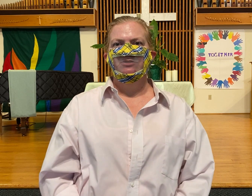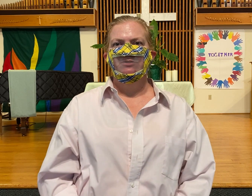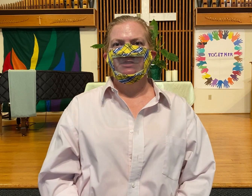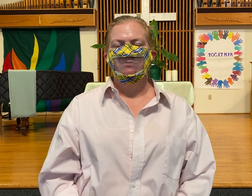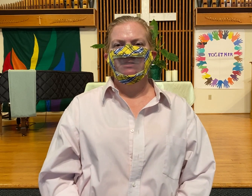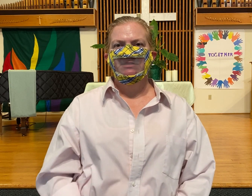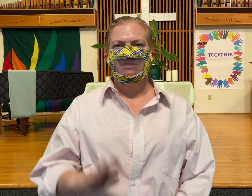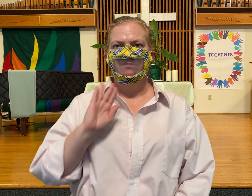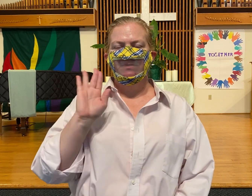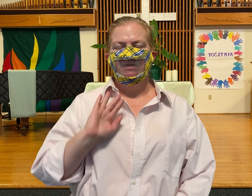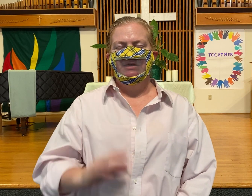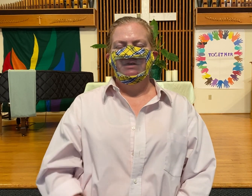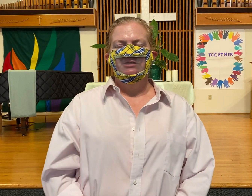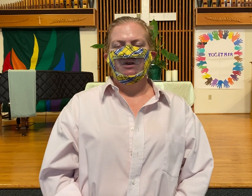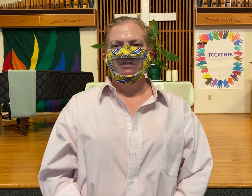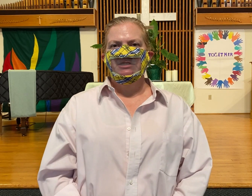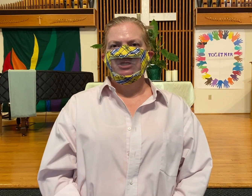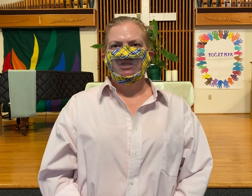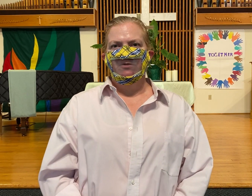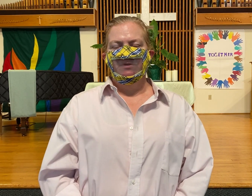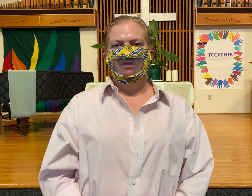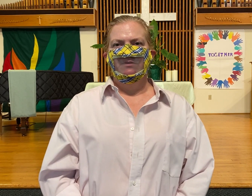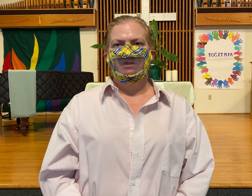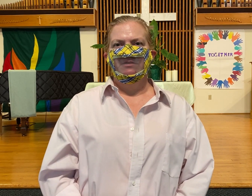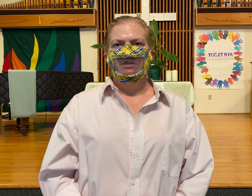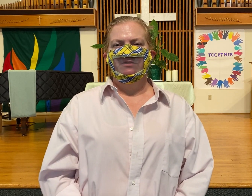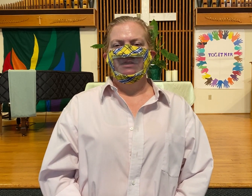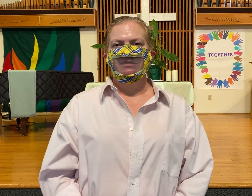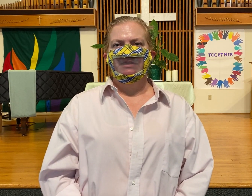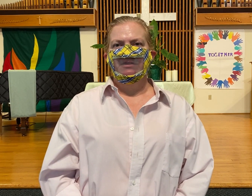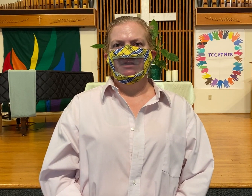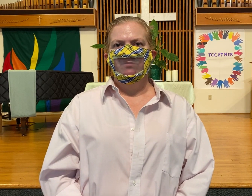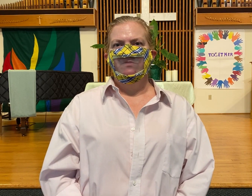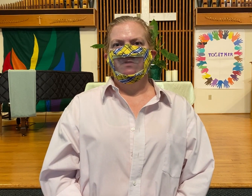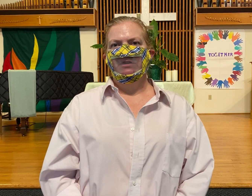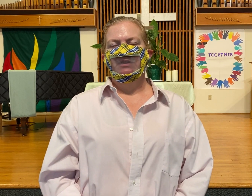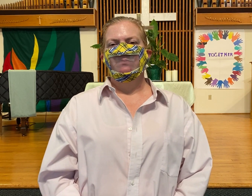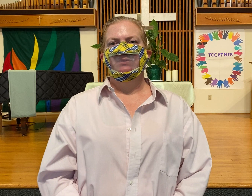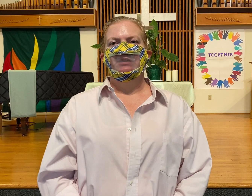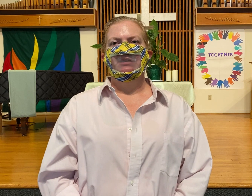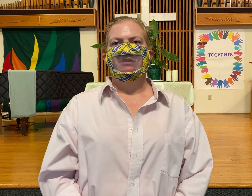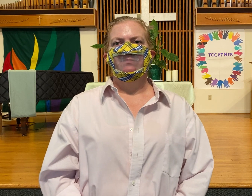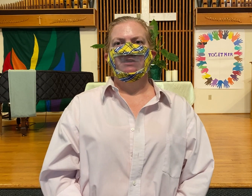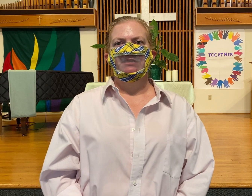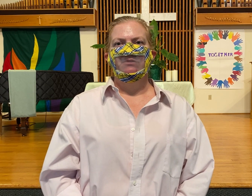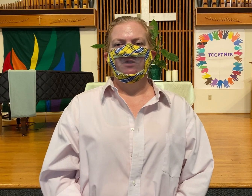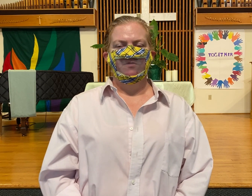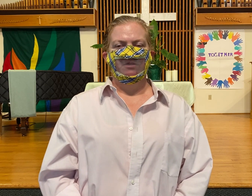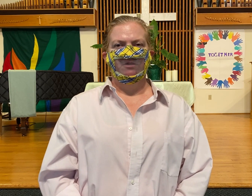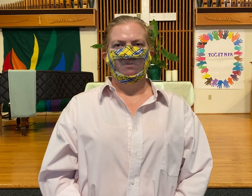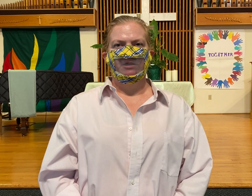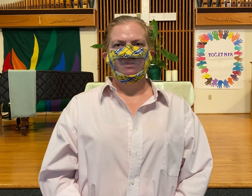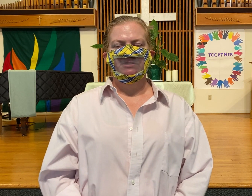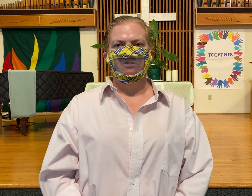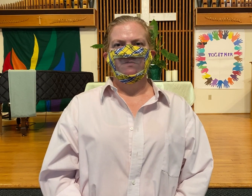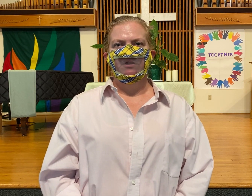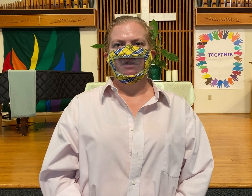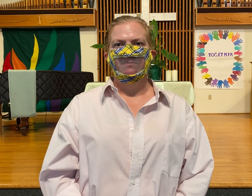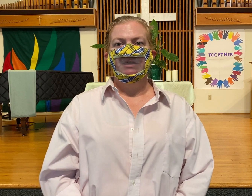treat it with some Dawn dish soap. I read on the internet that that could help with fogging, but I think it worked for a little while, but it's starting to fog up.